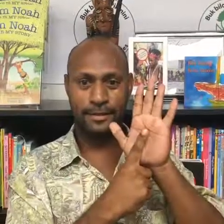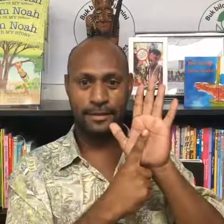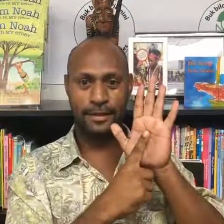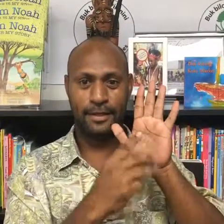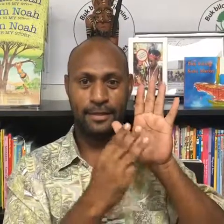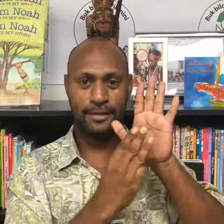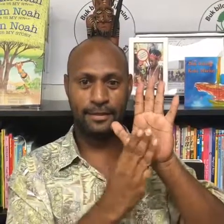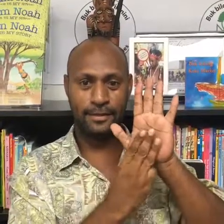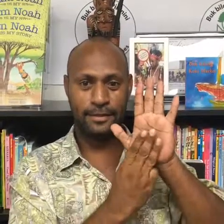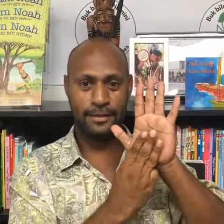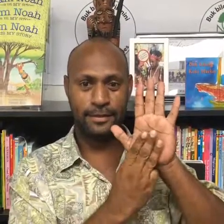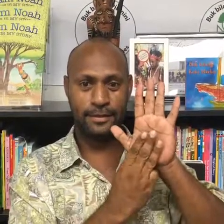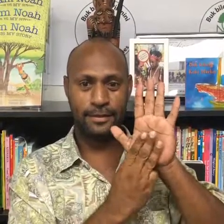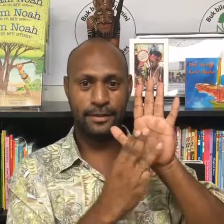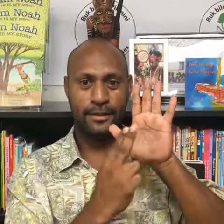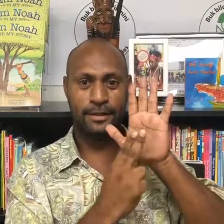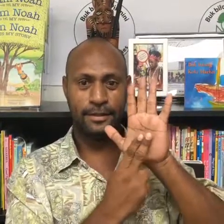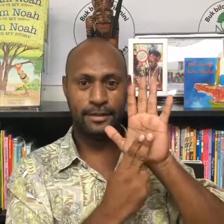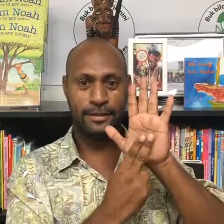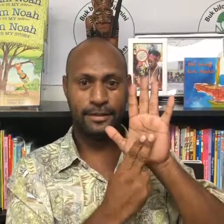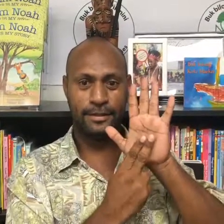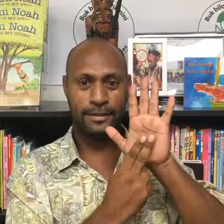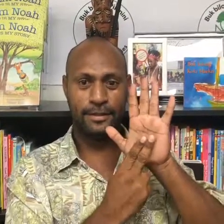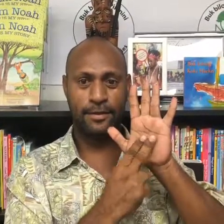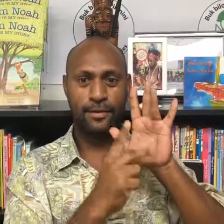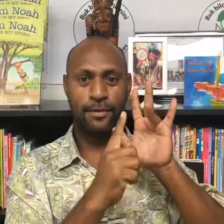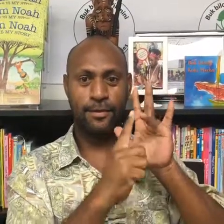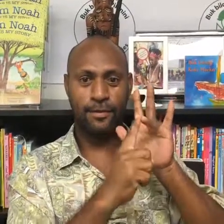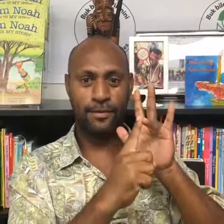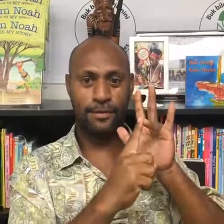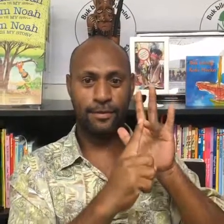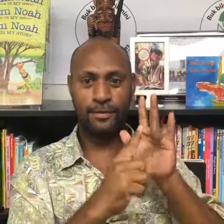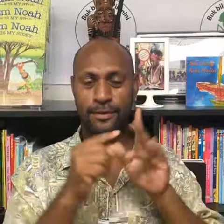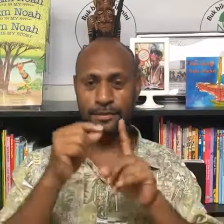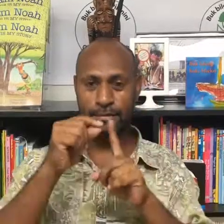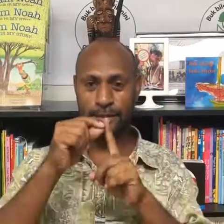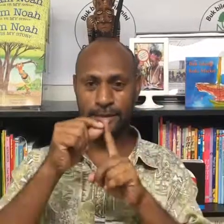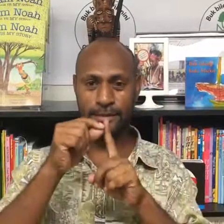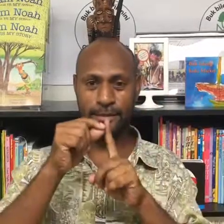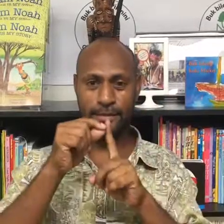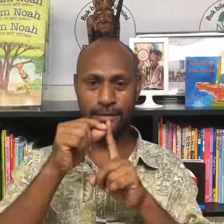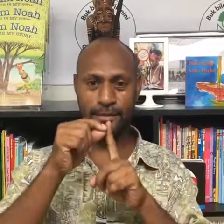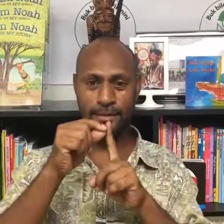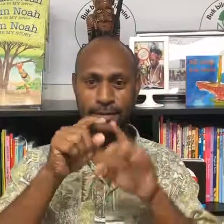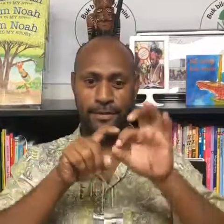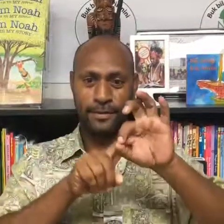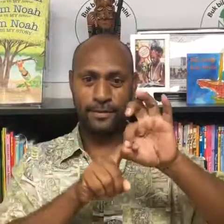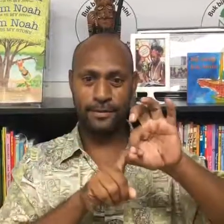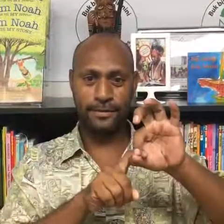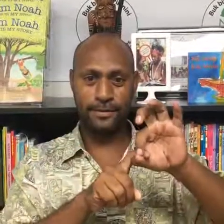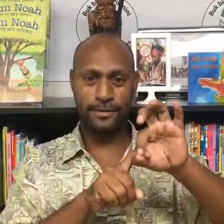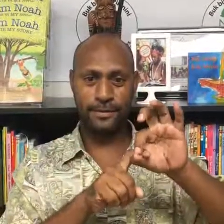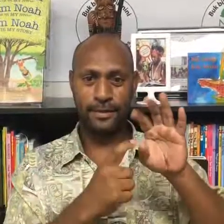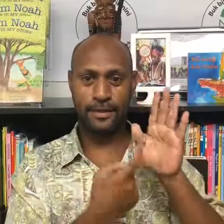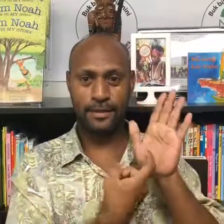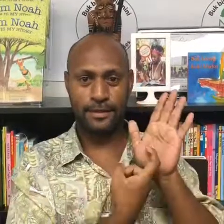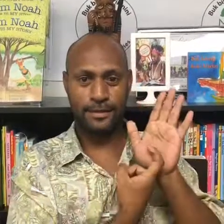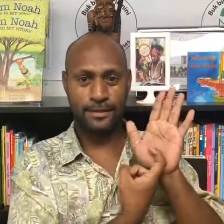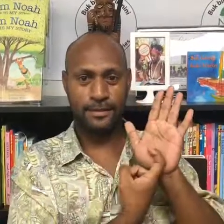L, M, N, O, P, Q,